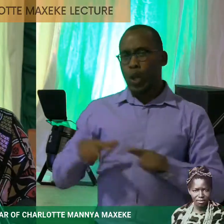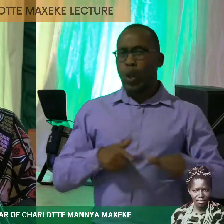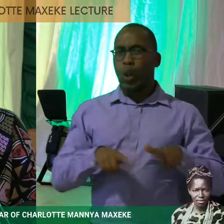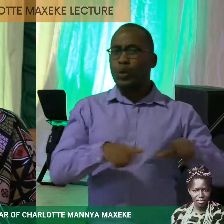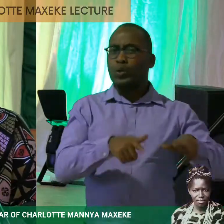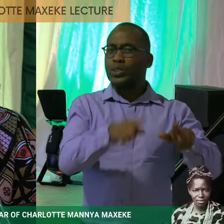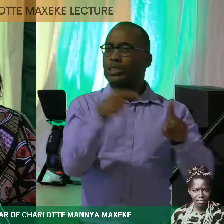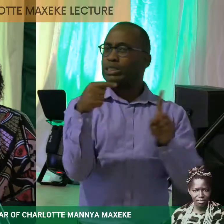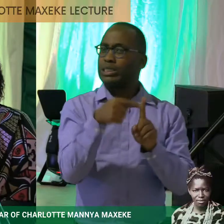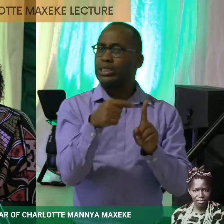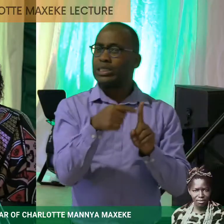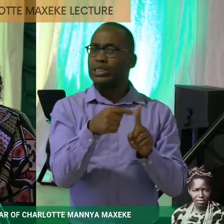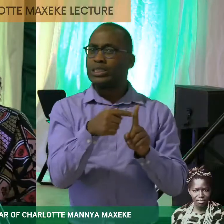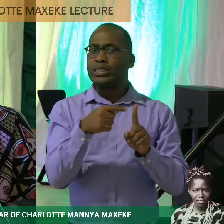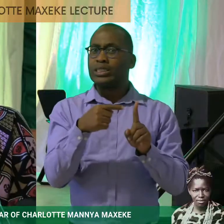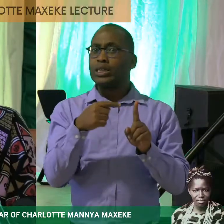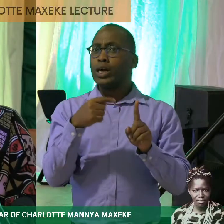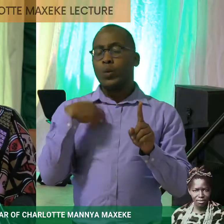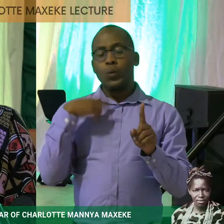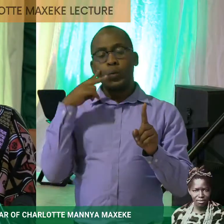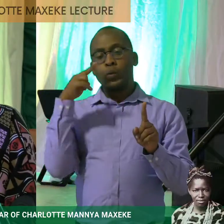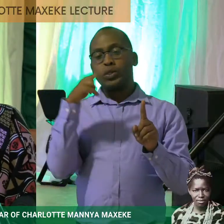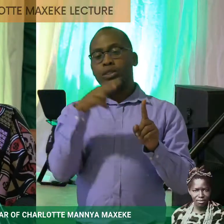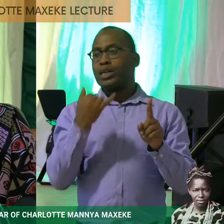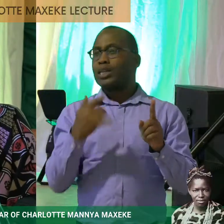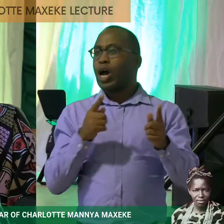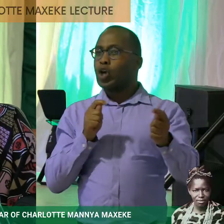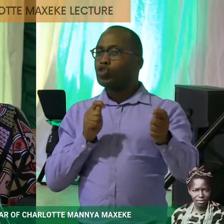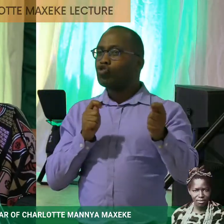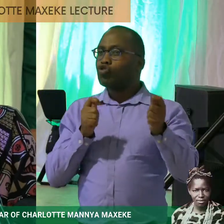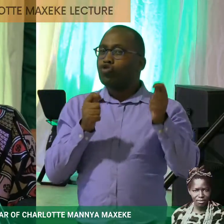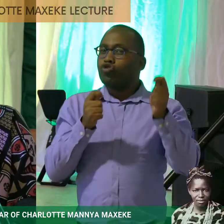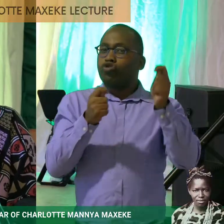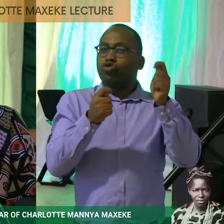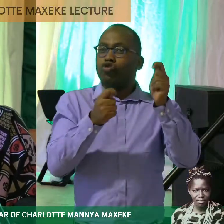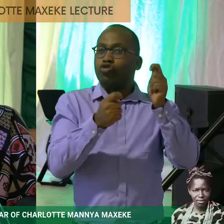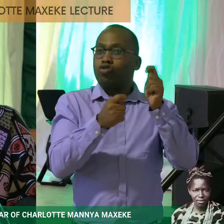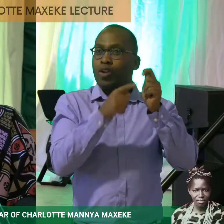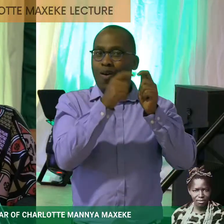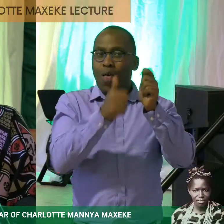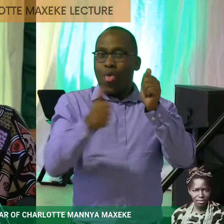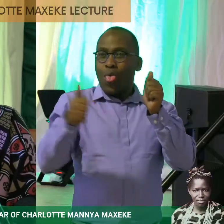Marhadebe is becoming the capital of rape.